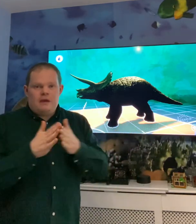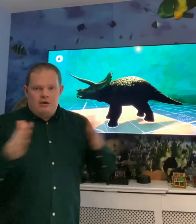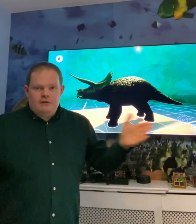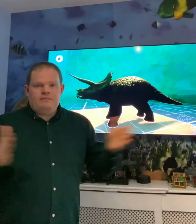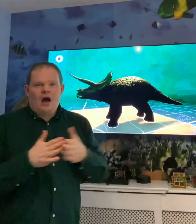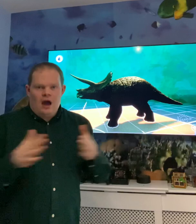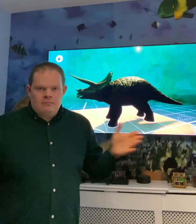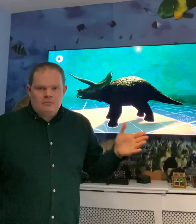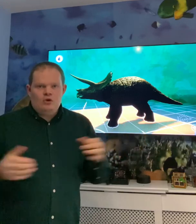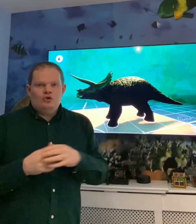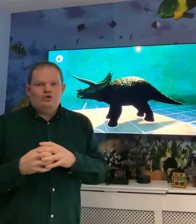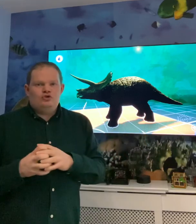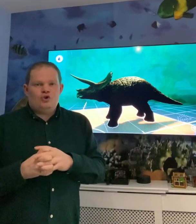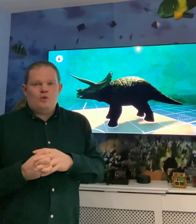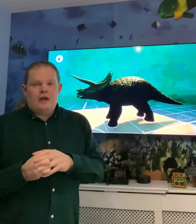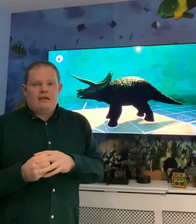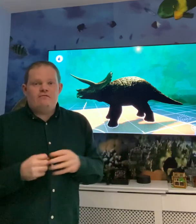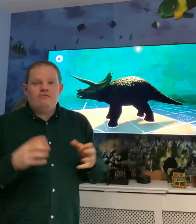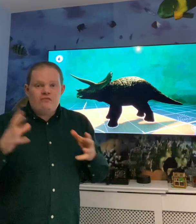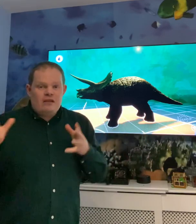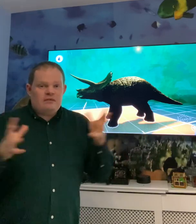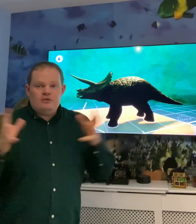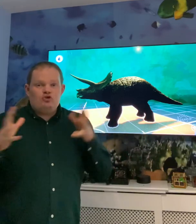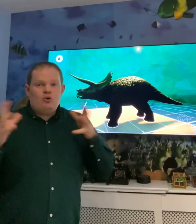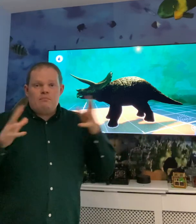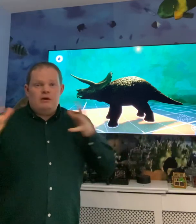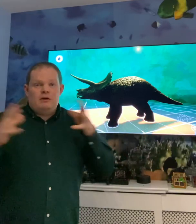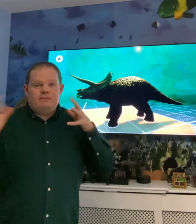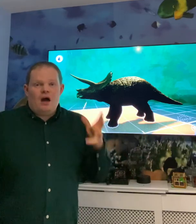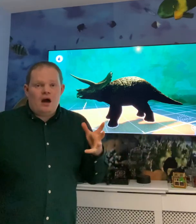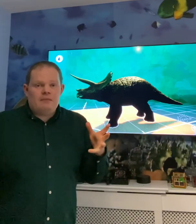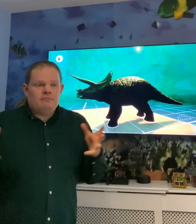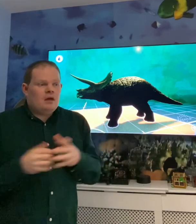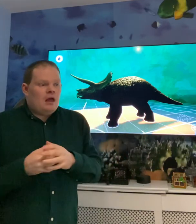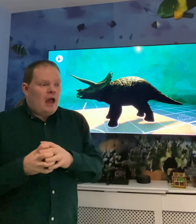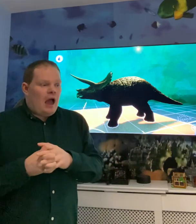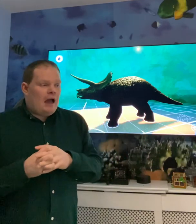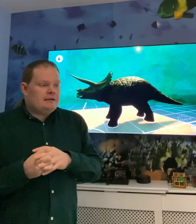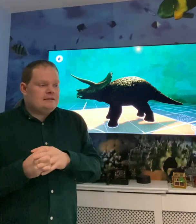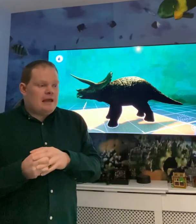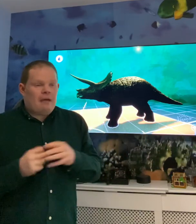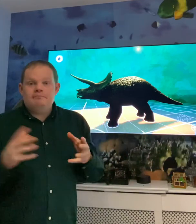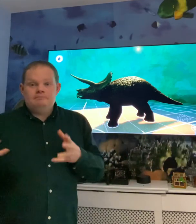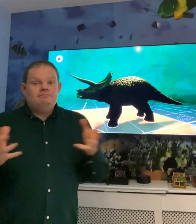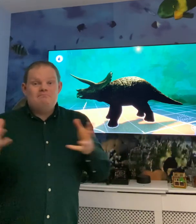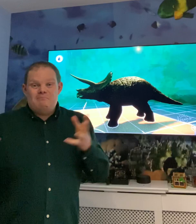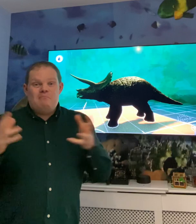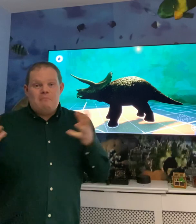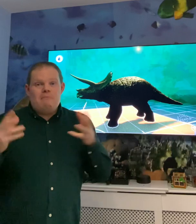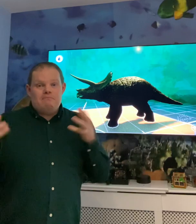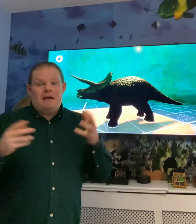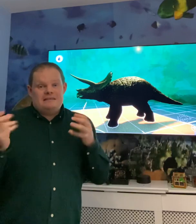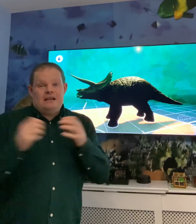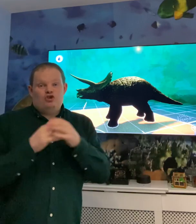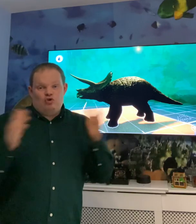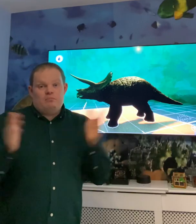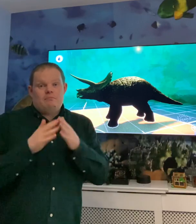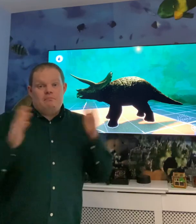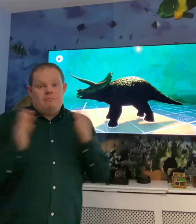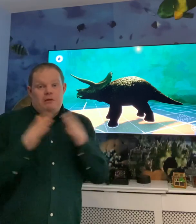period of time. So yes, a relatively short period of time, and yeah, basically a short period